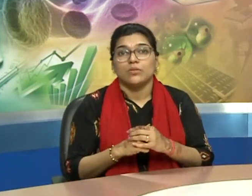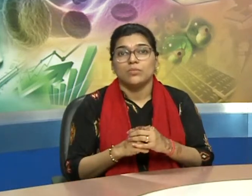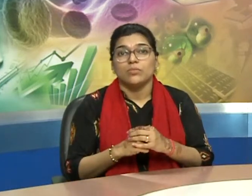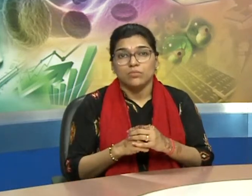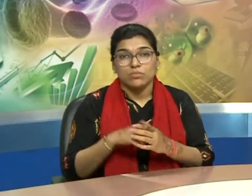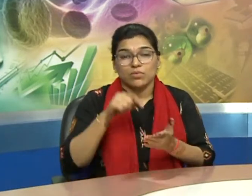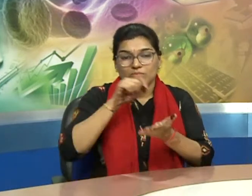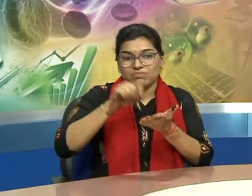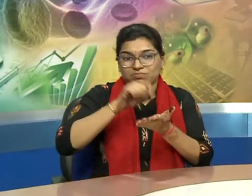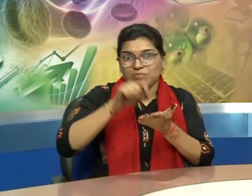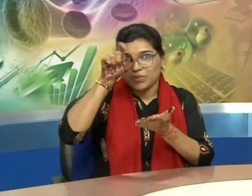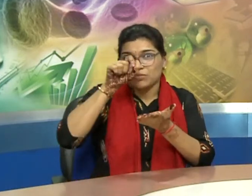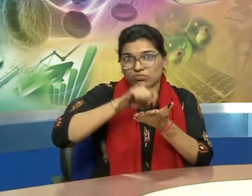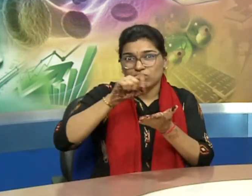The first function